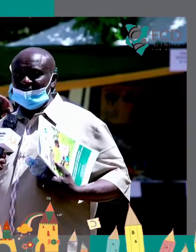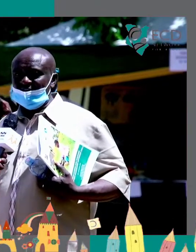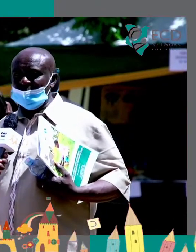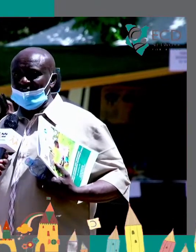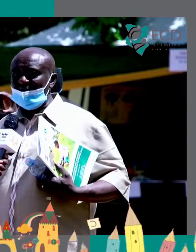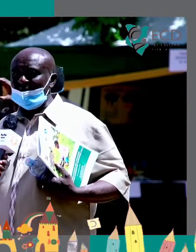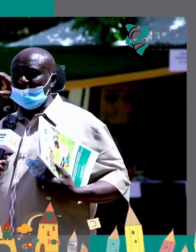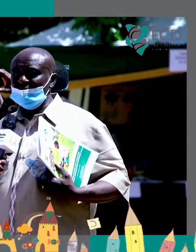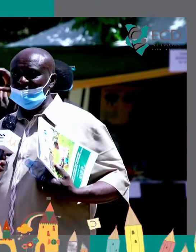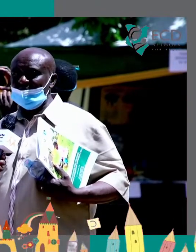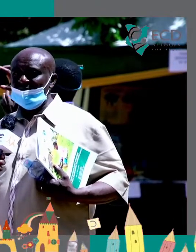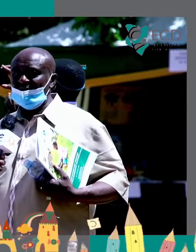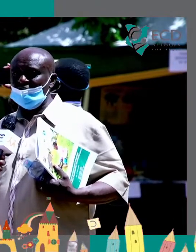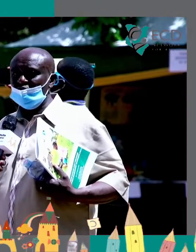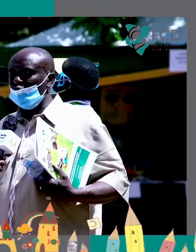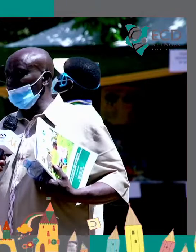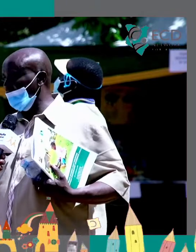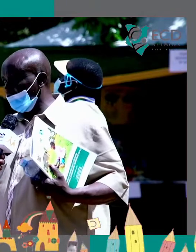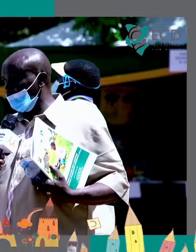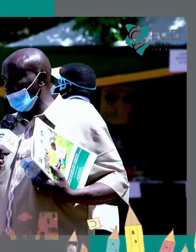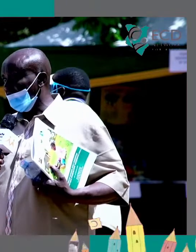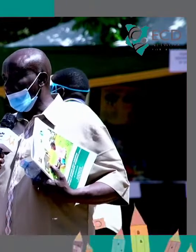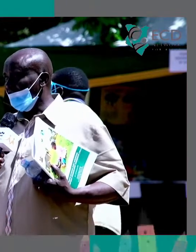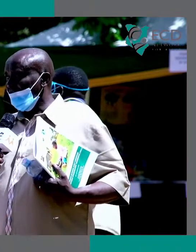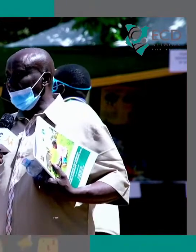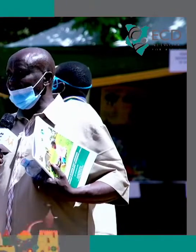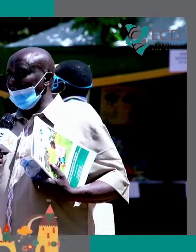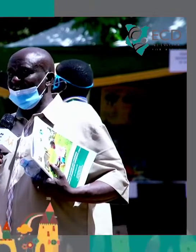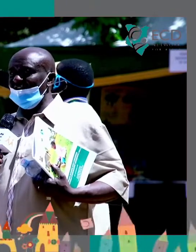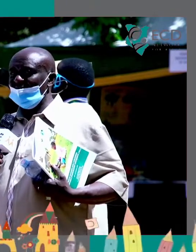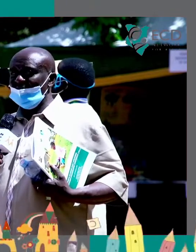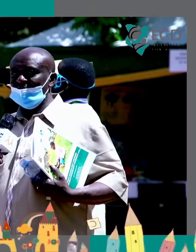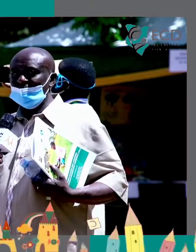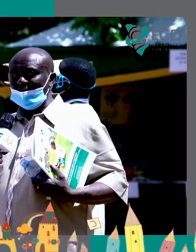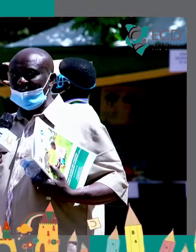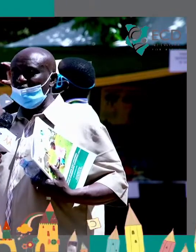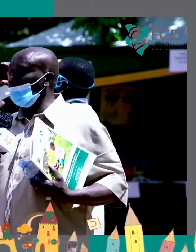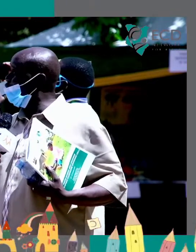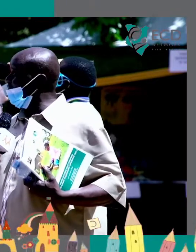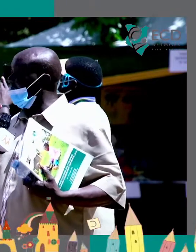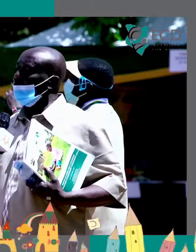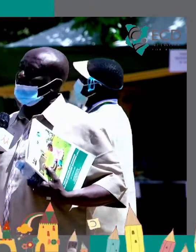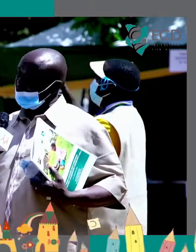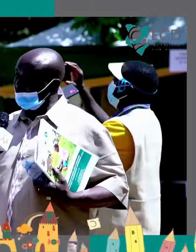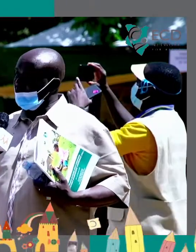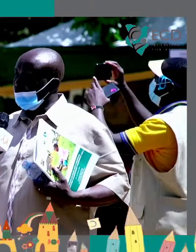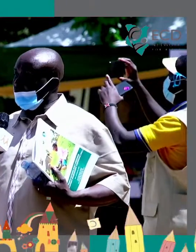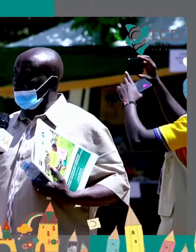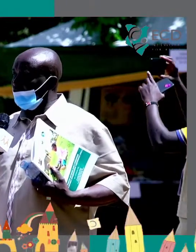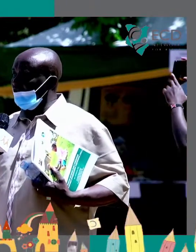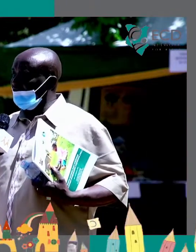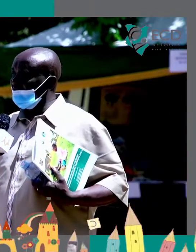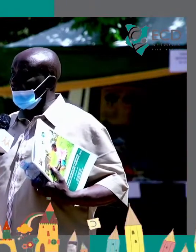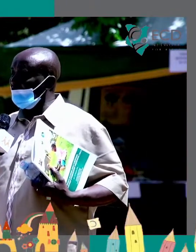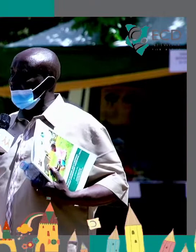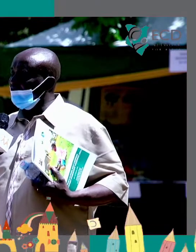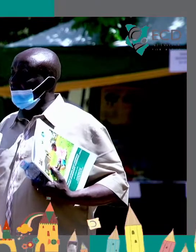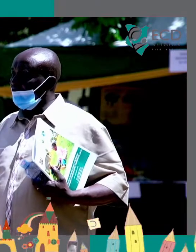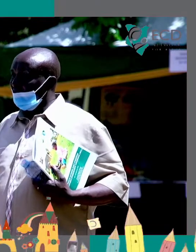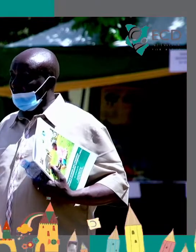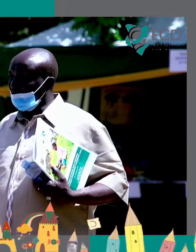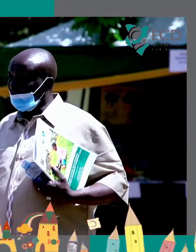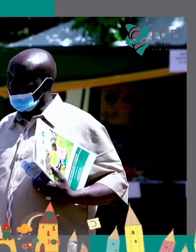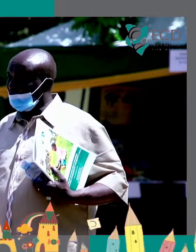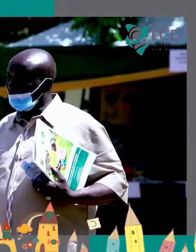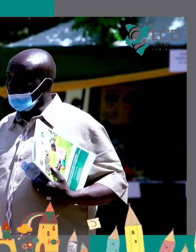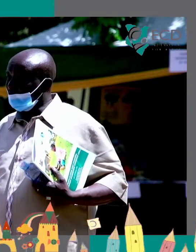expect that we come up with some conclusive issues that can finally conclude the workshop we are holding at this time. All